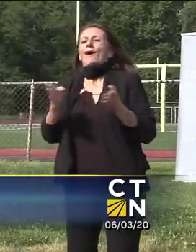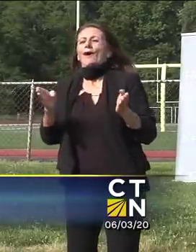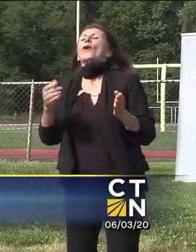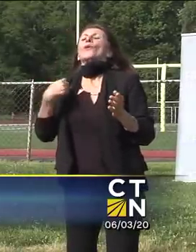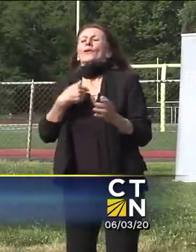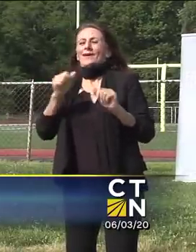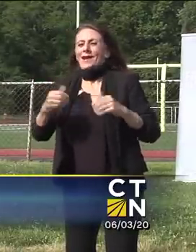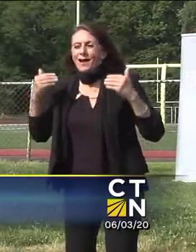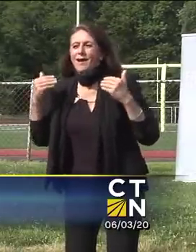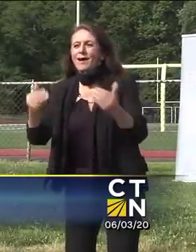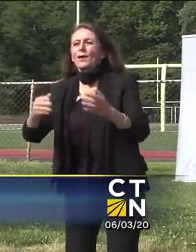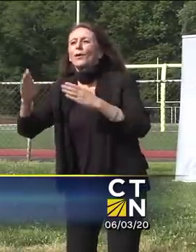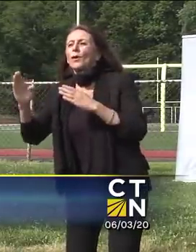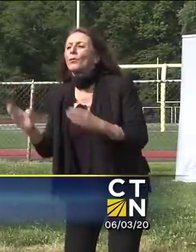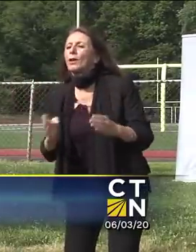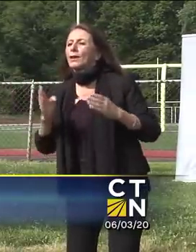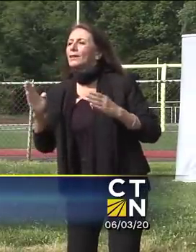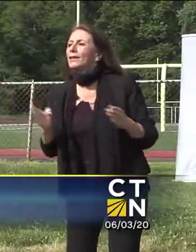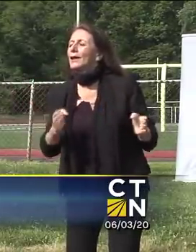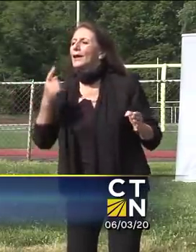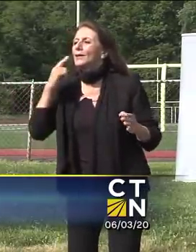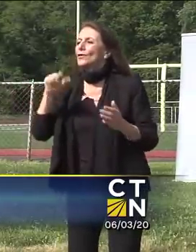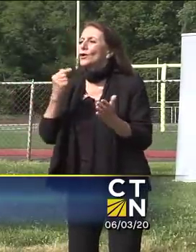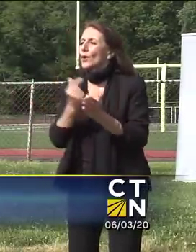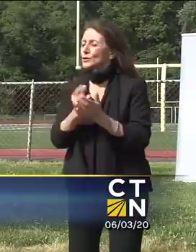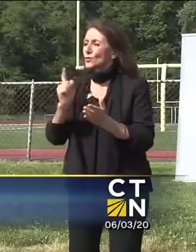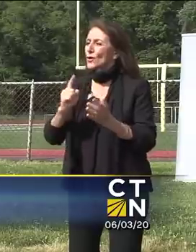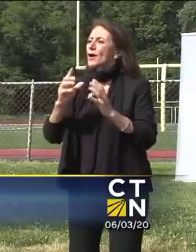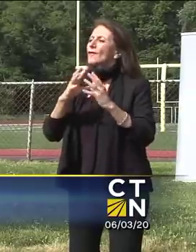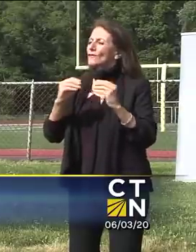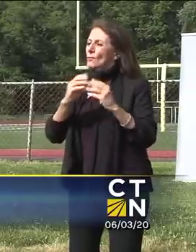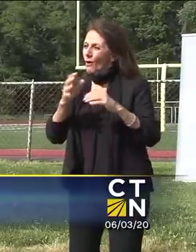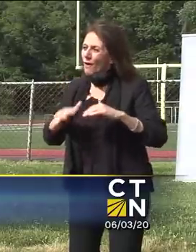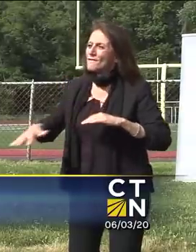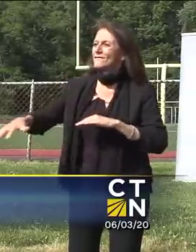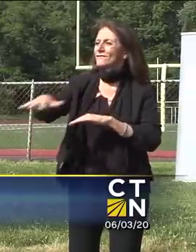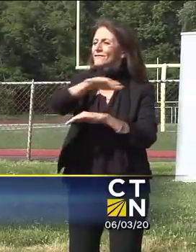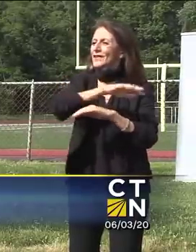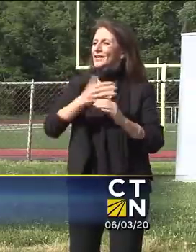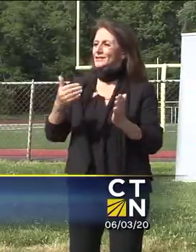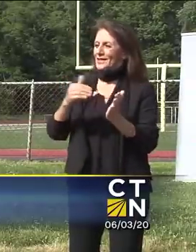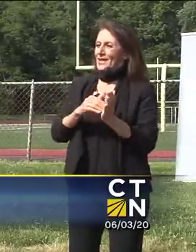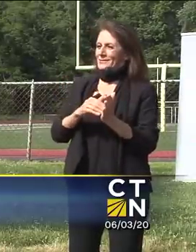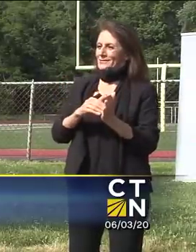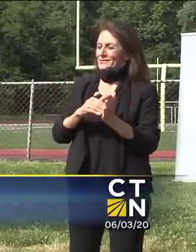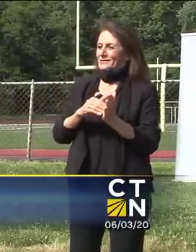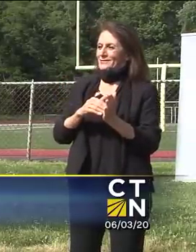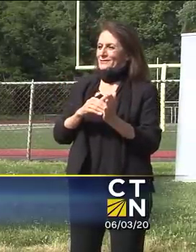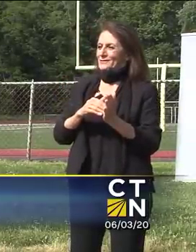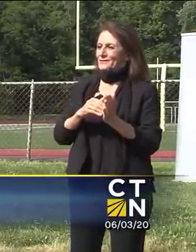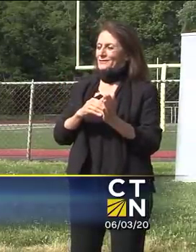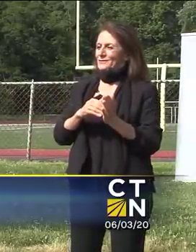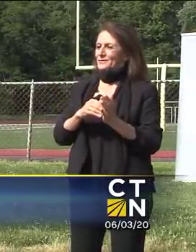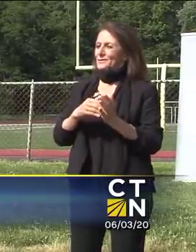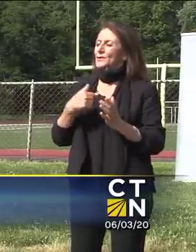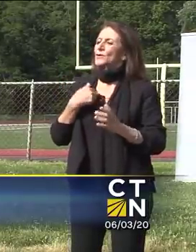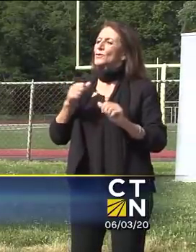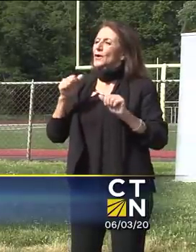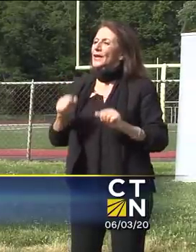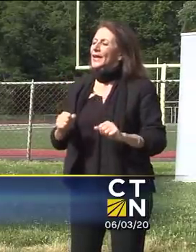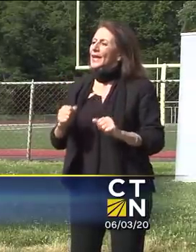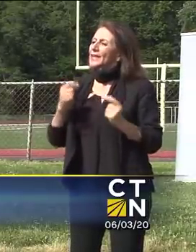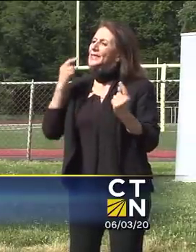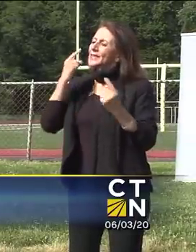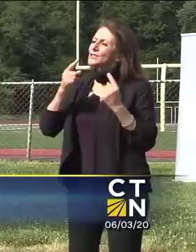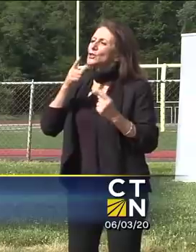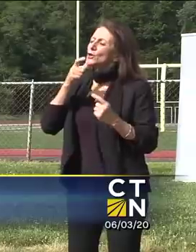planning for graduation on the field, and with that planning, consider the most